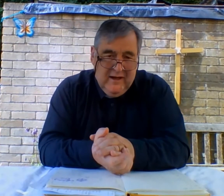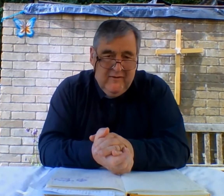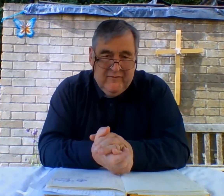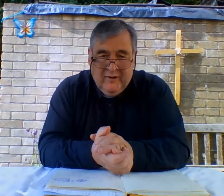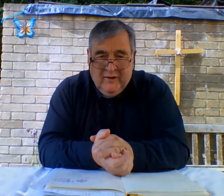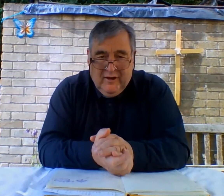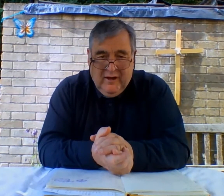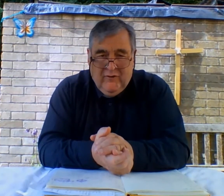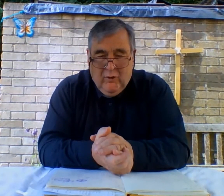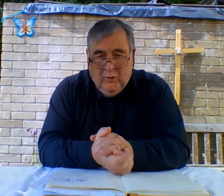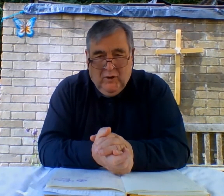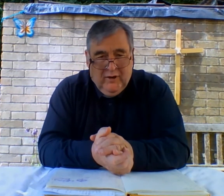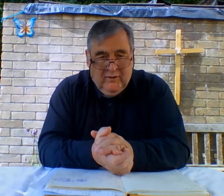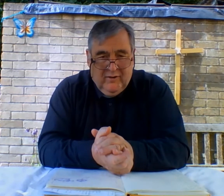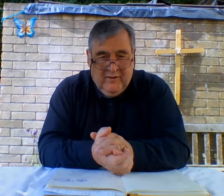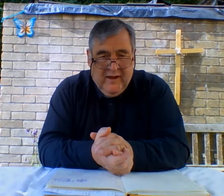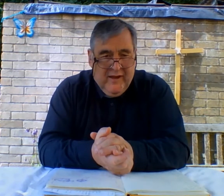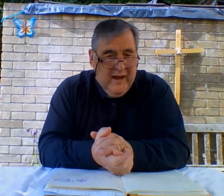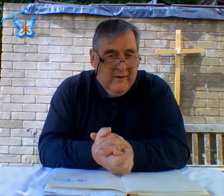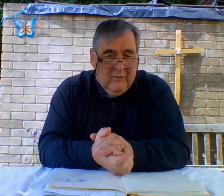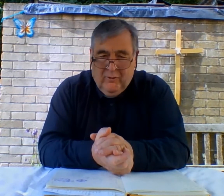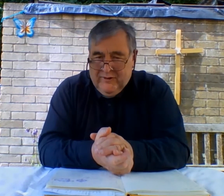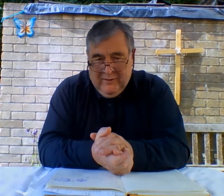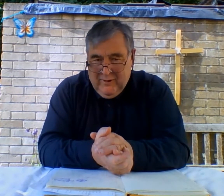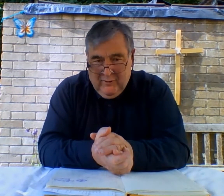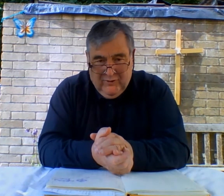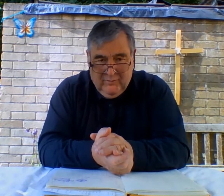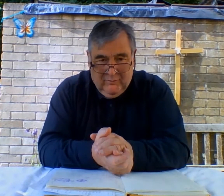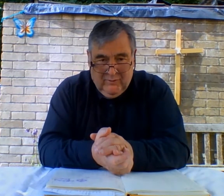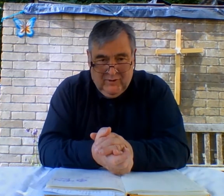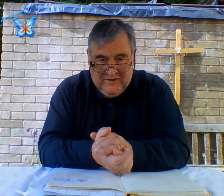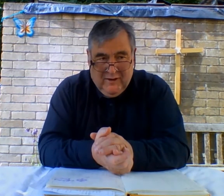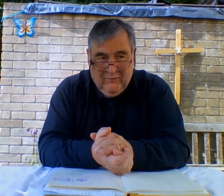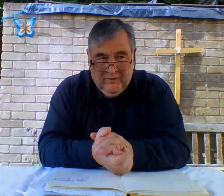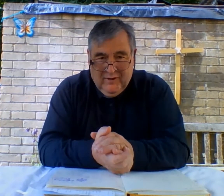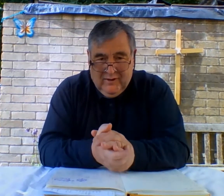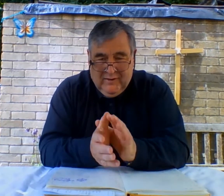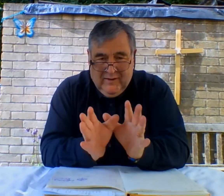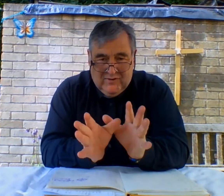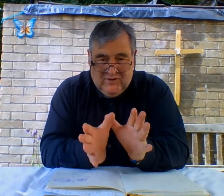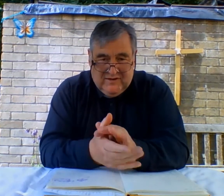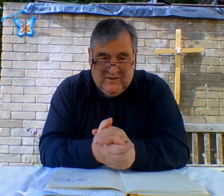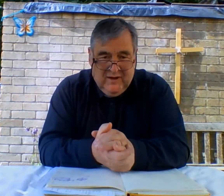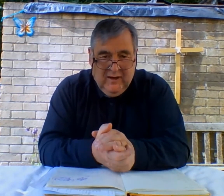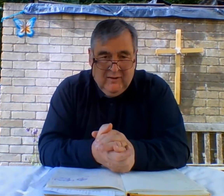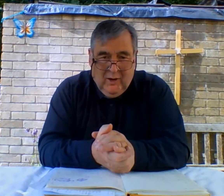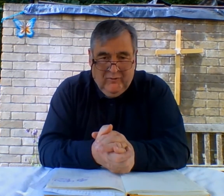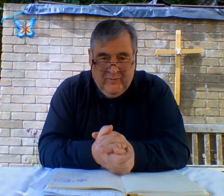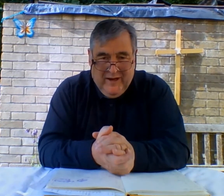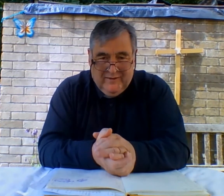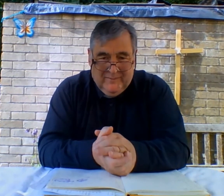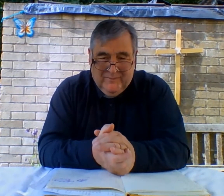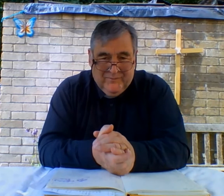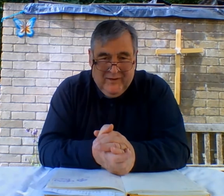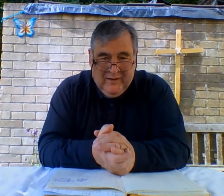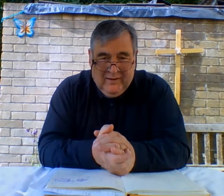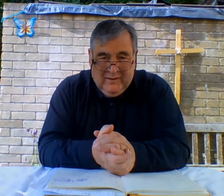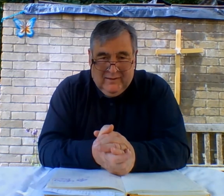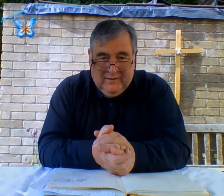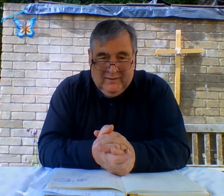sleeve. If you want one, they're there, or download them yourself. And that's just the alphabet.